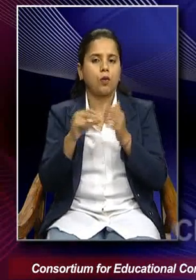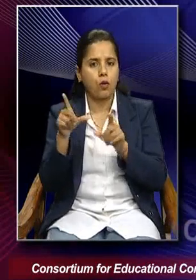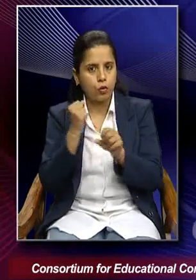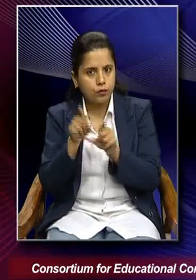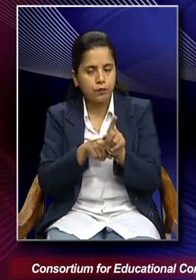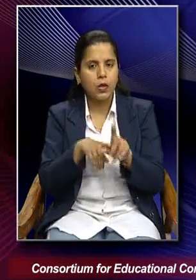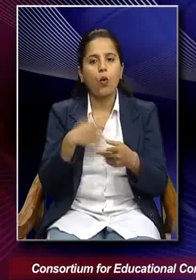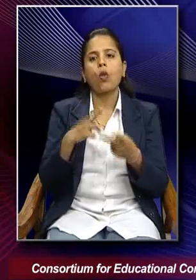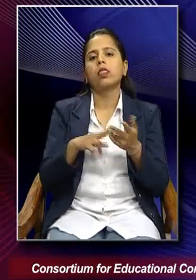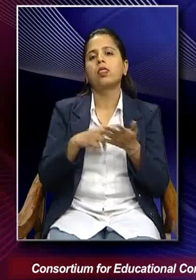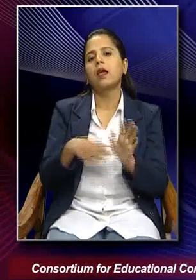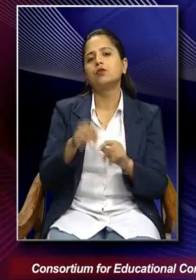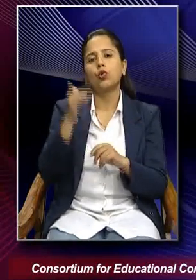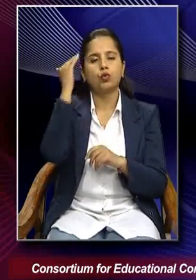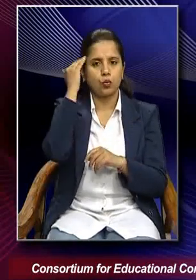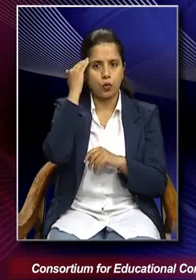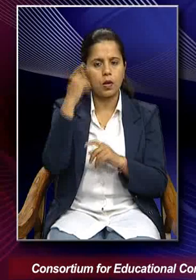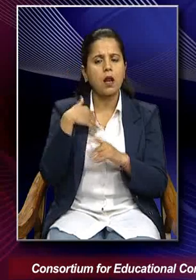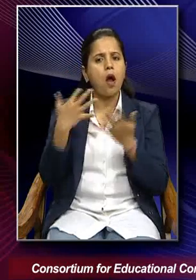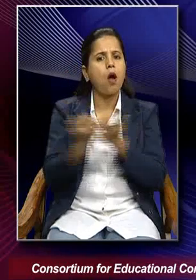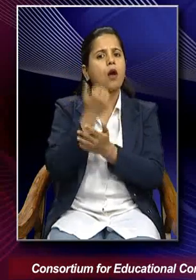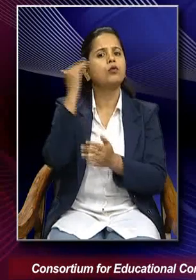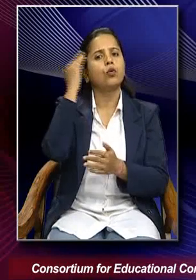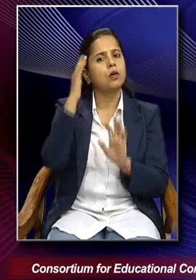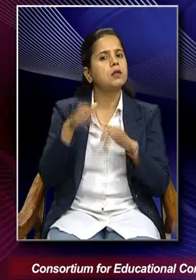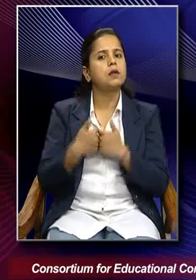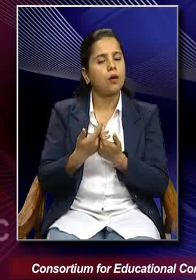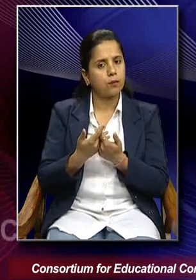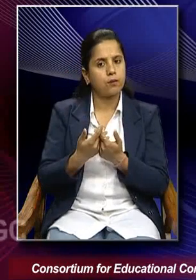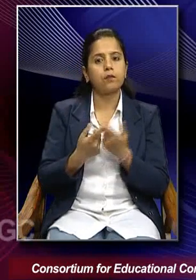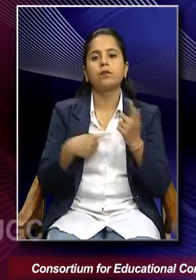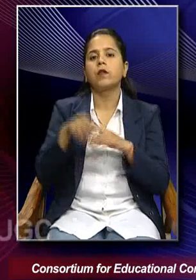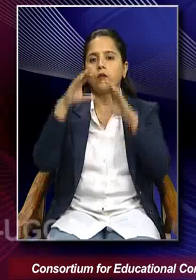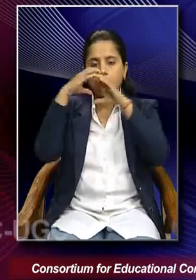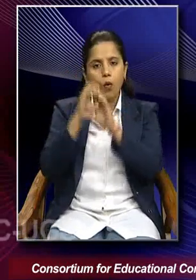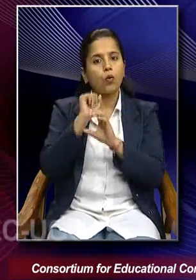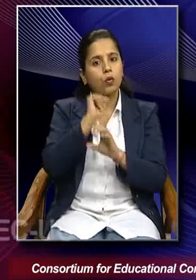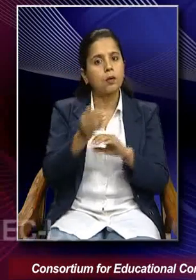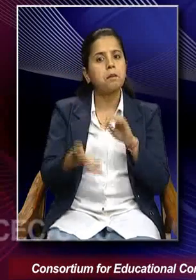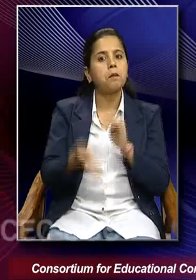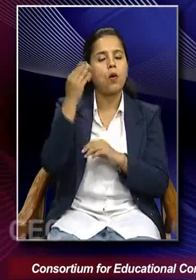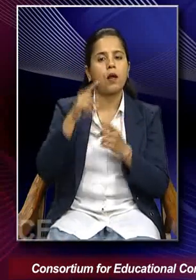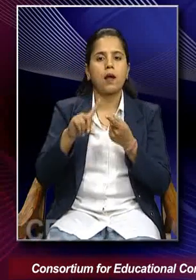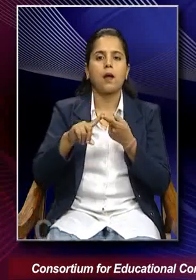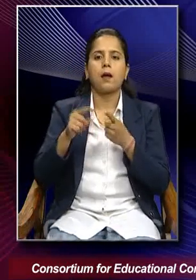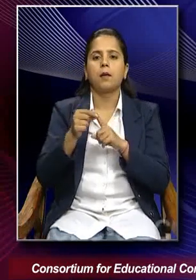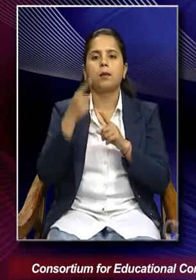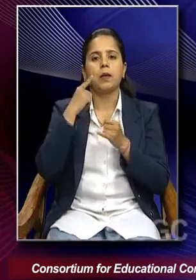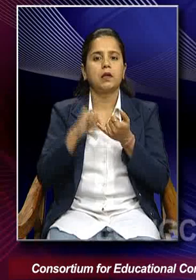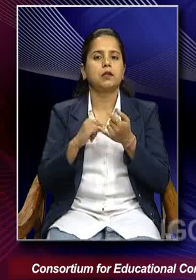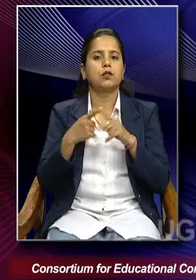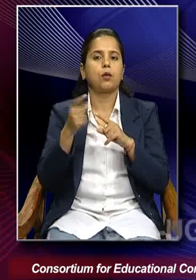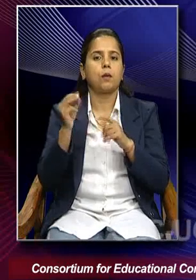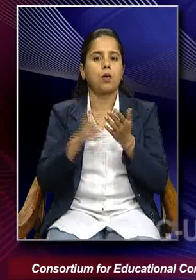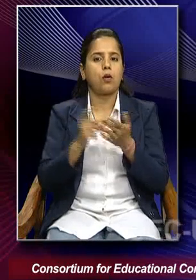of knowledge, that how we can attain knowledge. So, their focus is more on epistemological questions